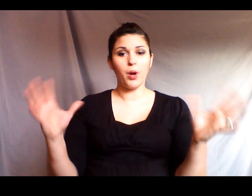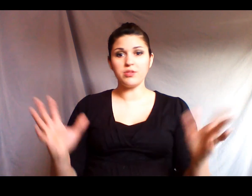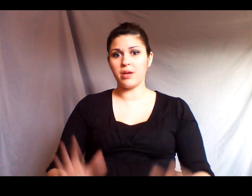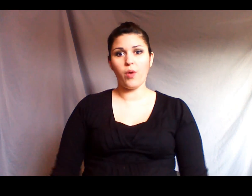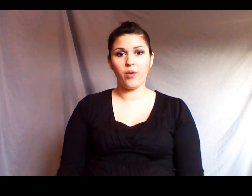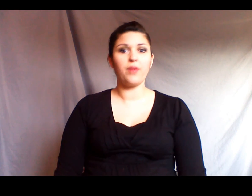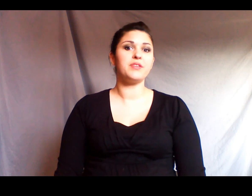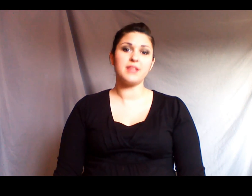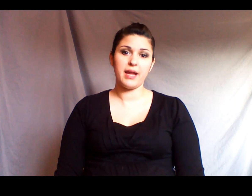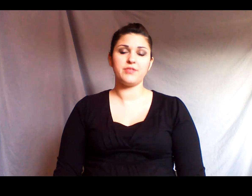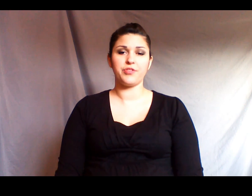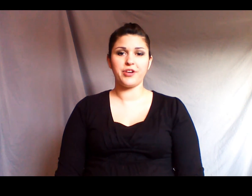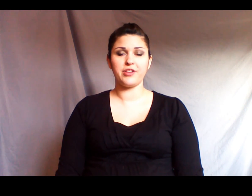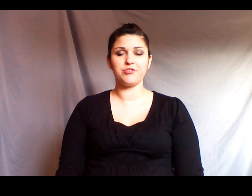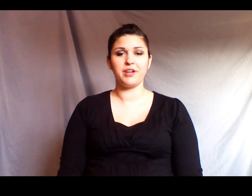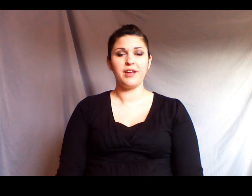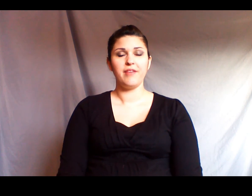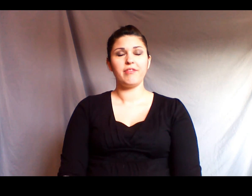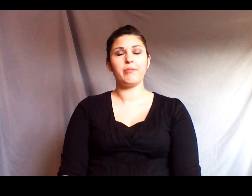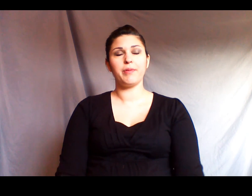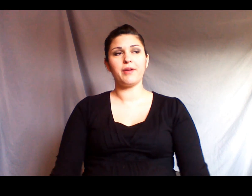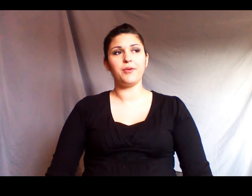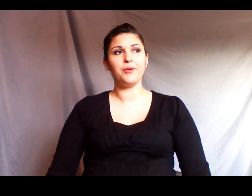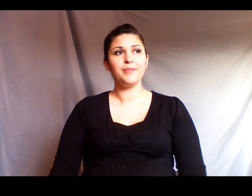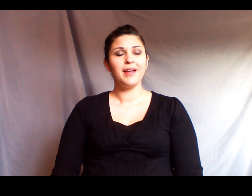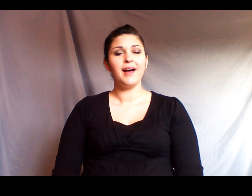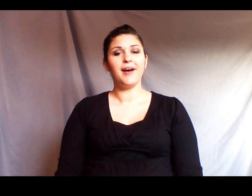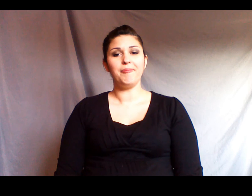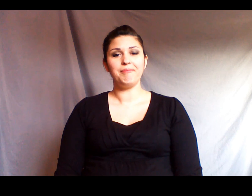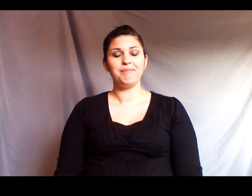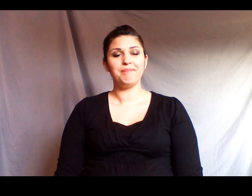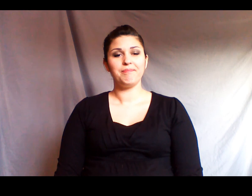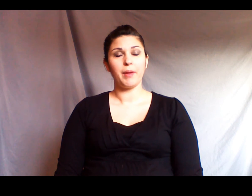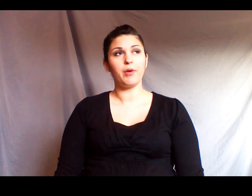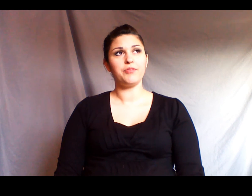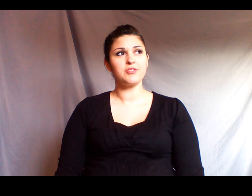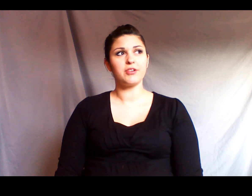post somewhere what the sign is for their country. That'd be pretty cool. Maybe we'll have to start some